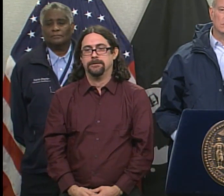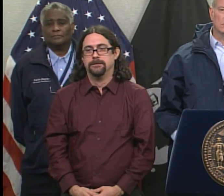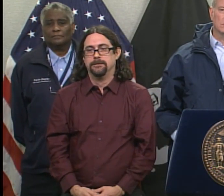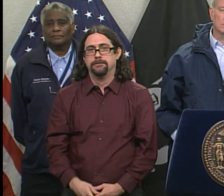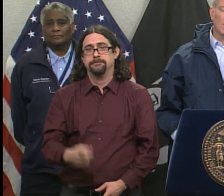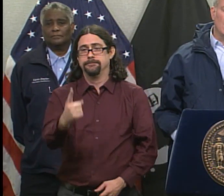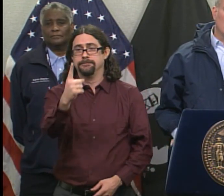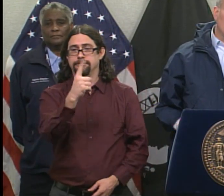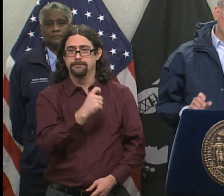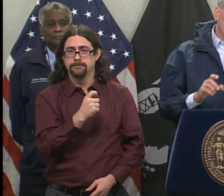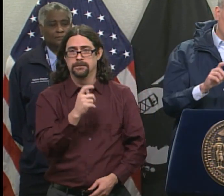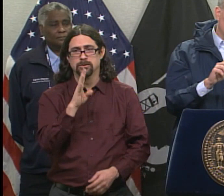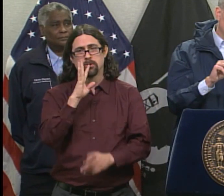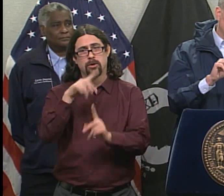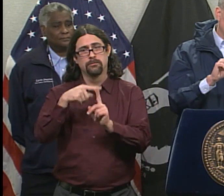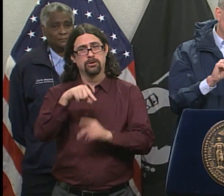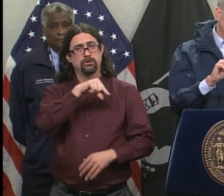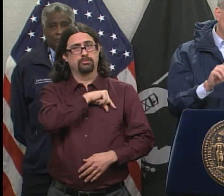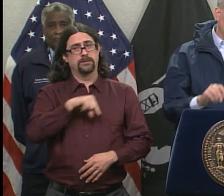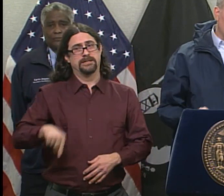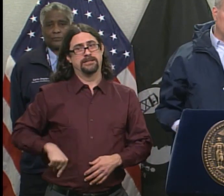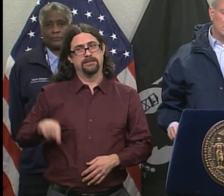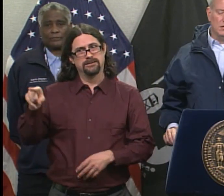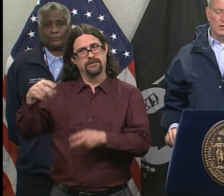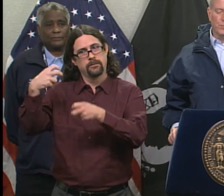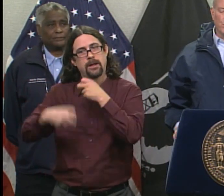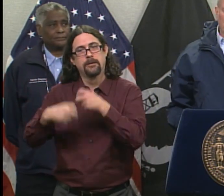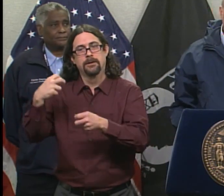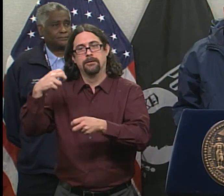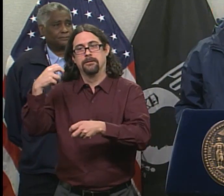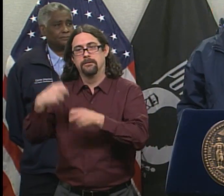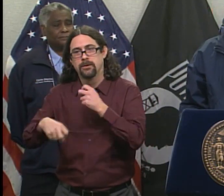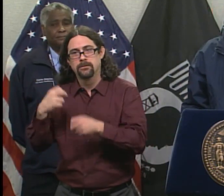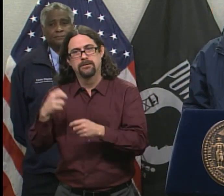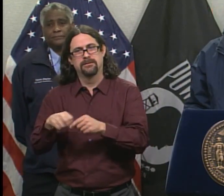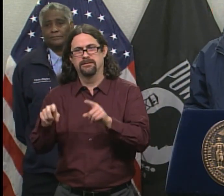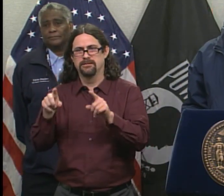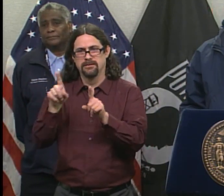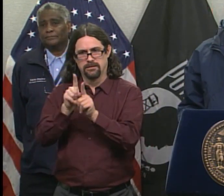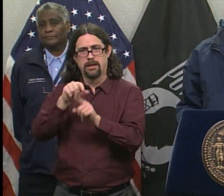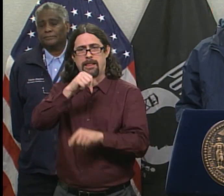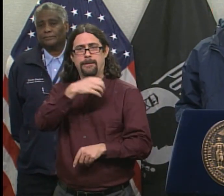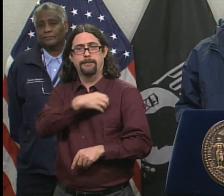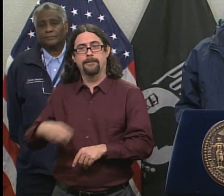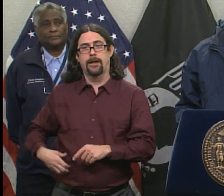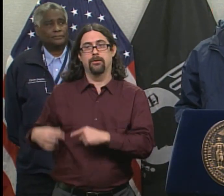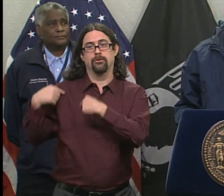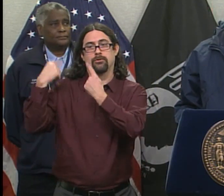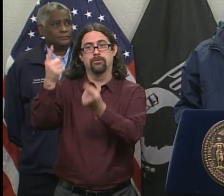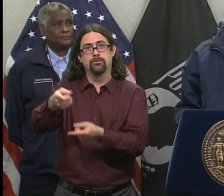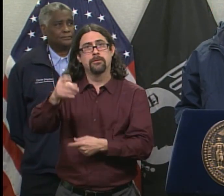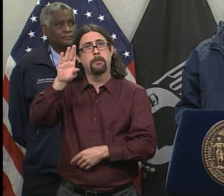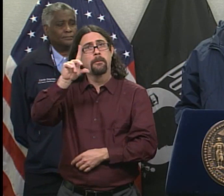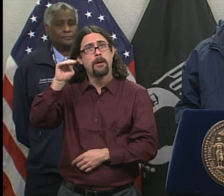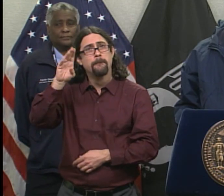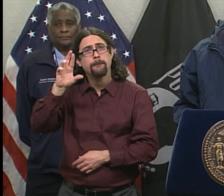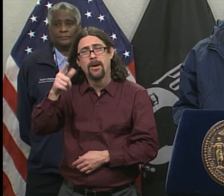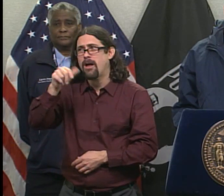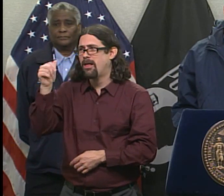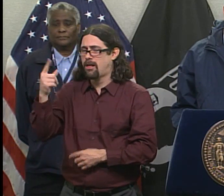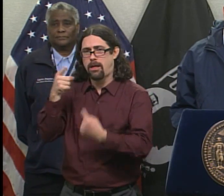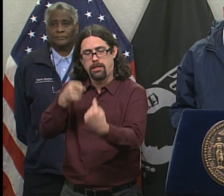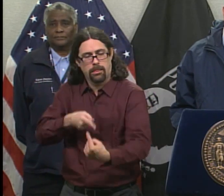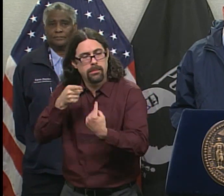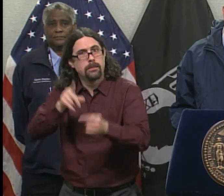the size of Queens? What is it that causes the problem and that residents say every time they forget about Queens? No, we haven't forgotten about Queens, obviously. Queens